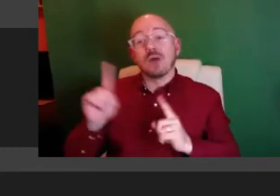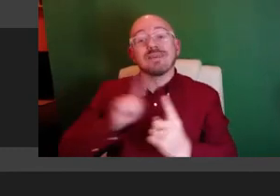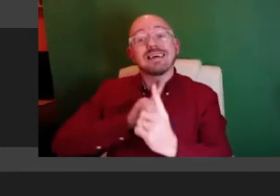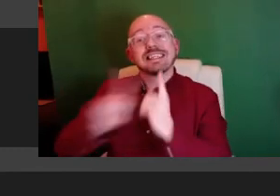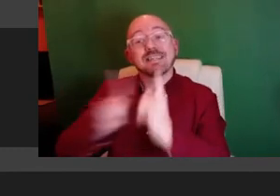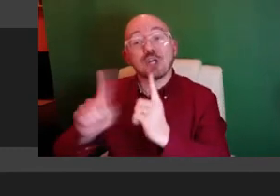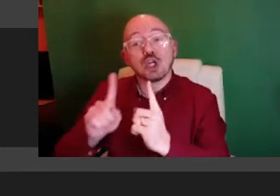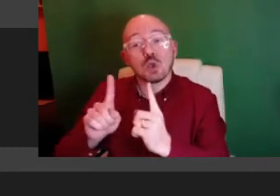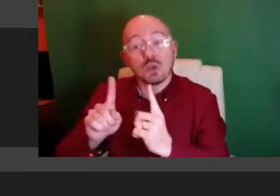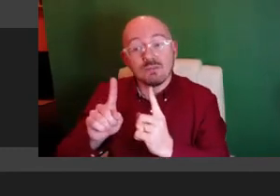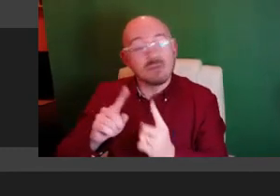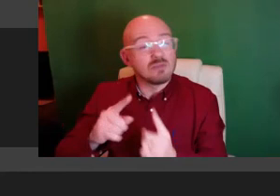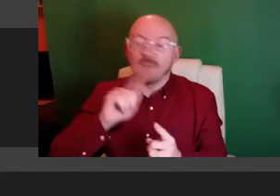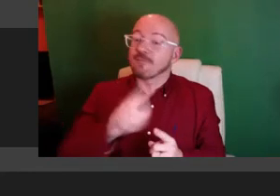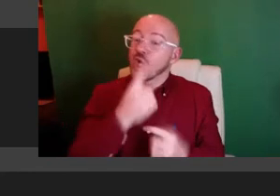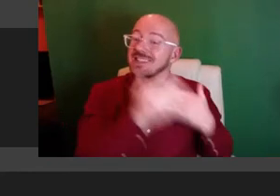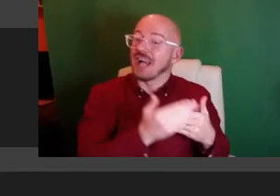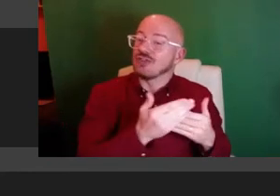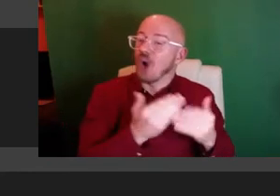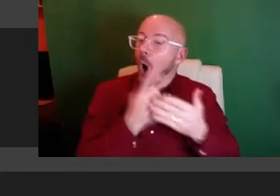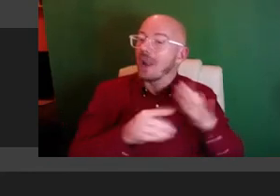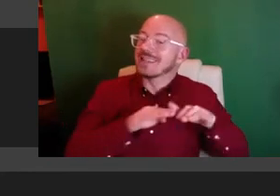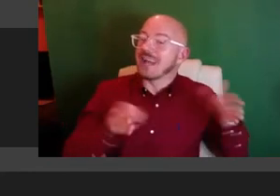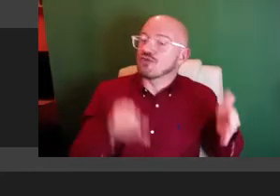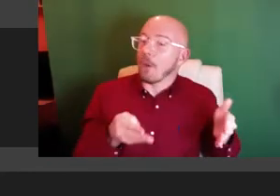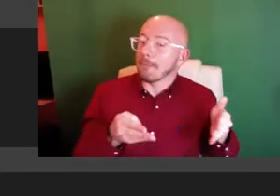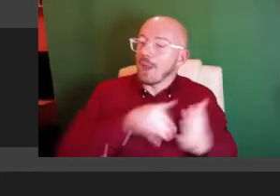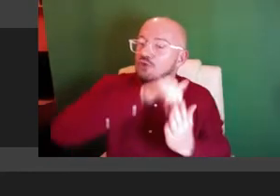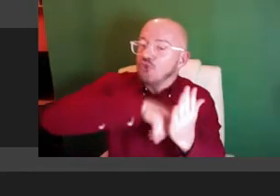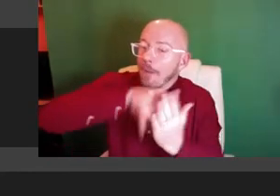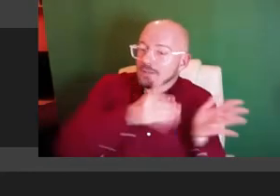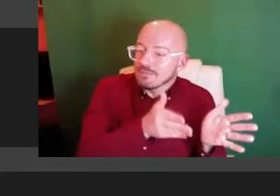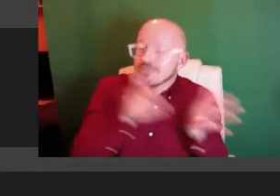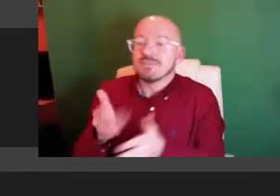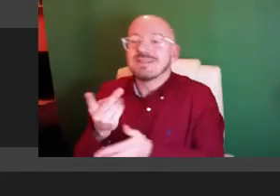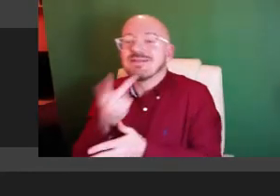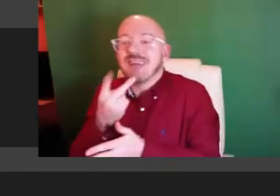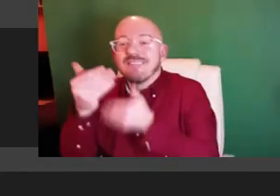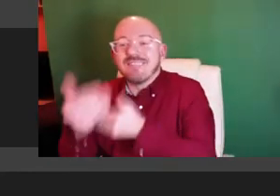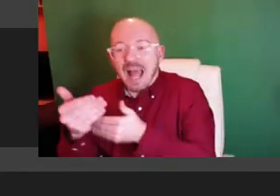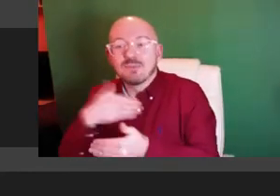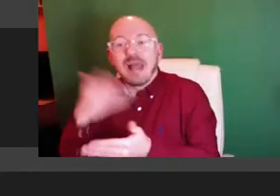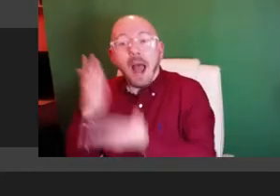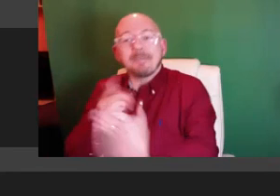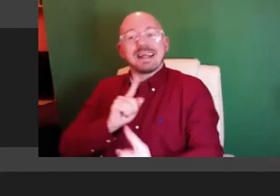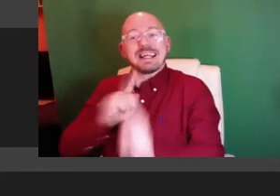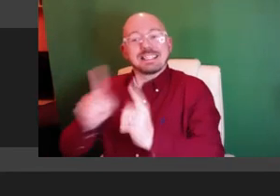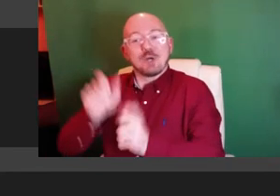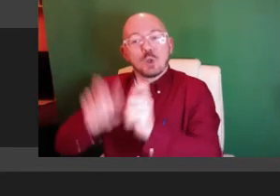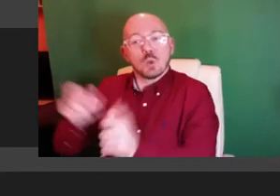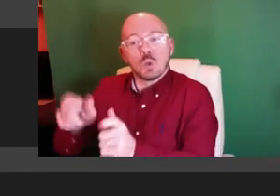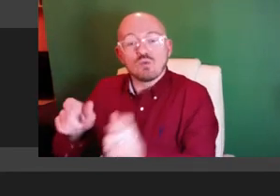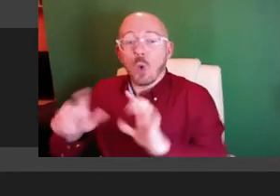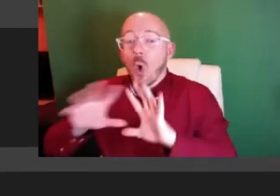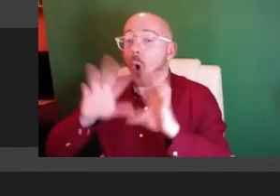people, and we did this through 18 interviews with 21 stakeholders.